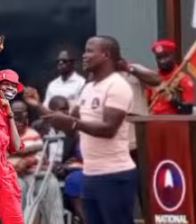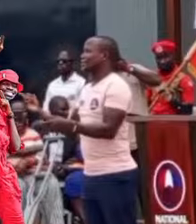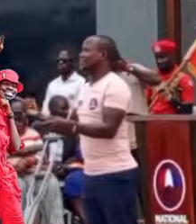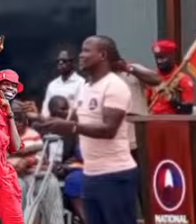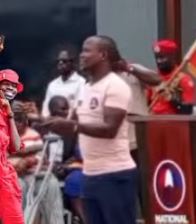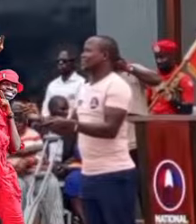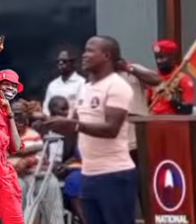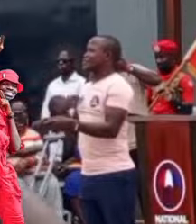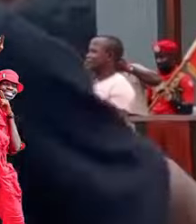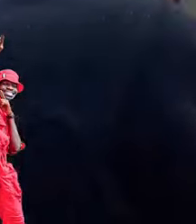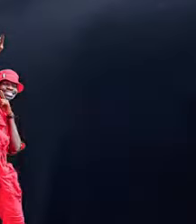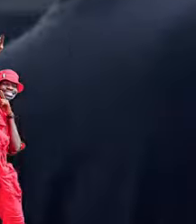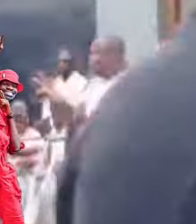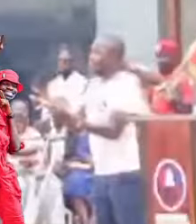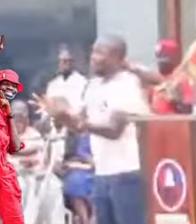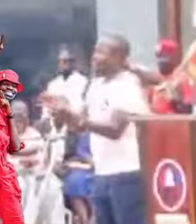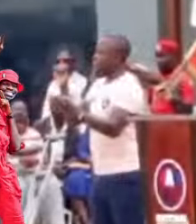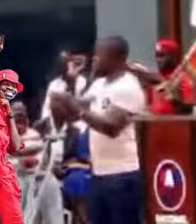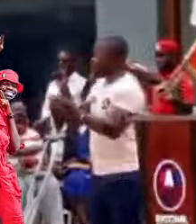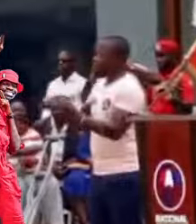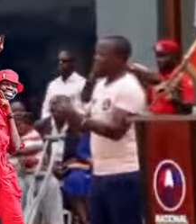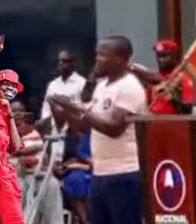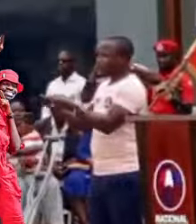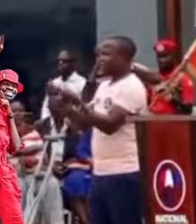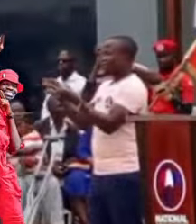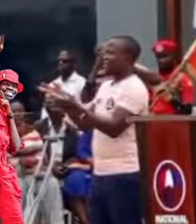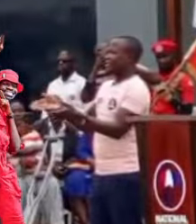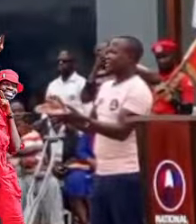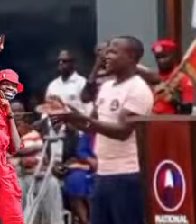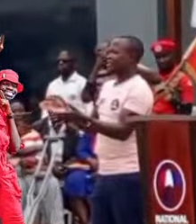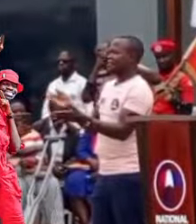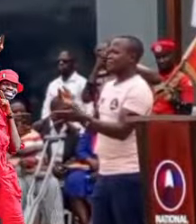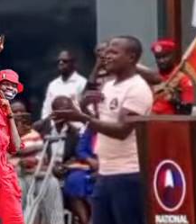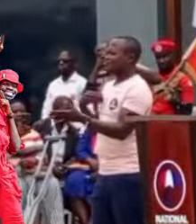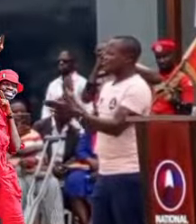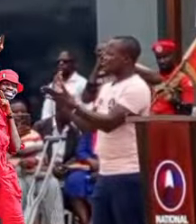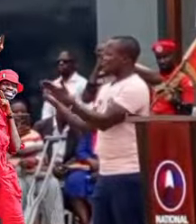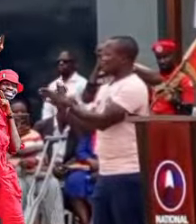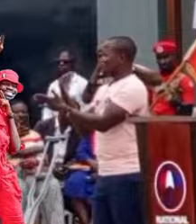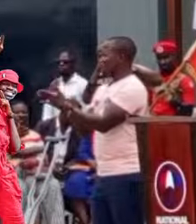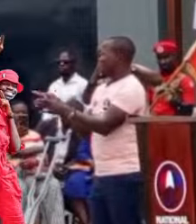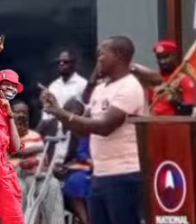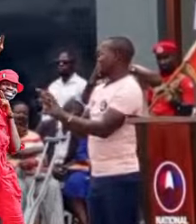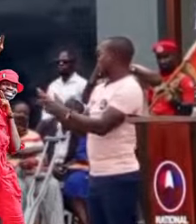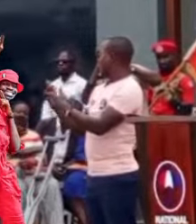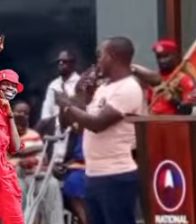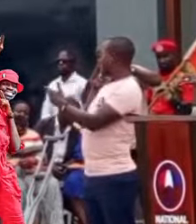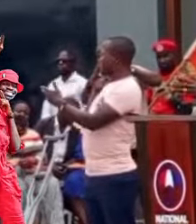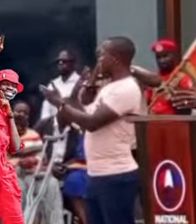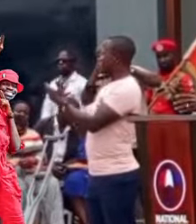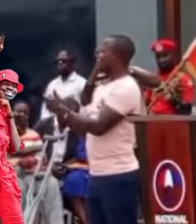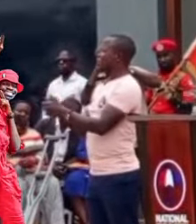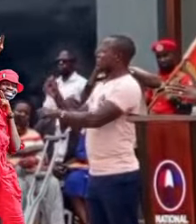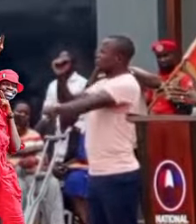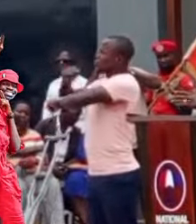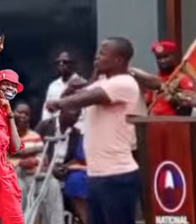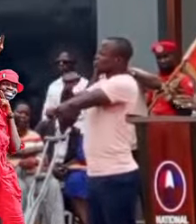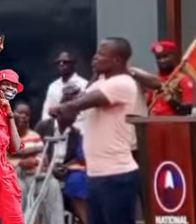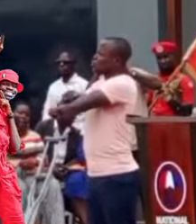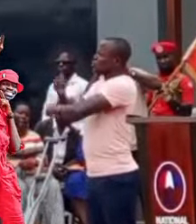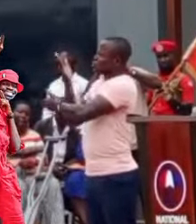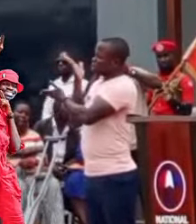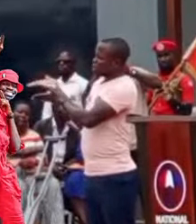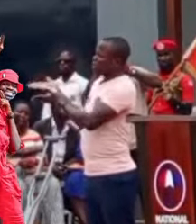So, these are things that we have to deal with. And it's not new, it has been there. Those schools were there,